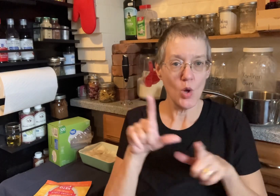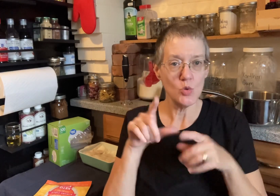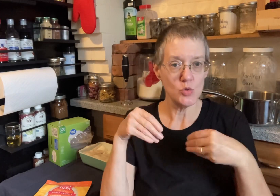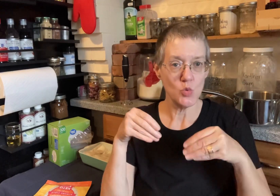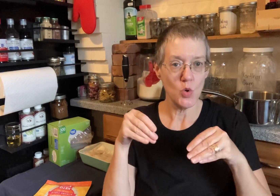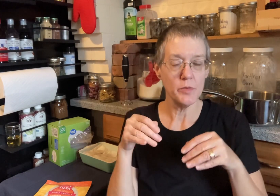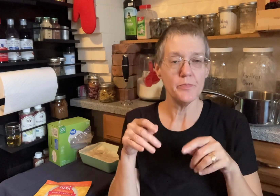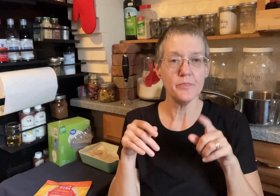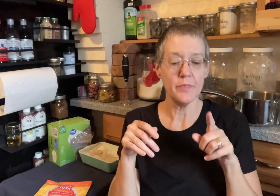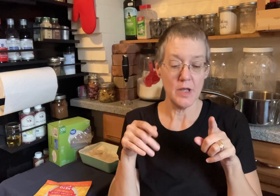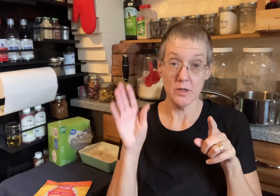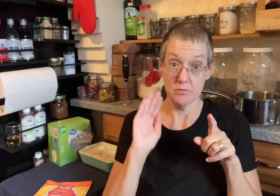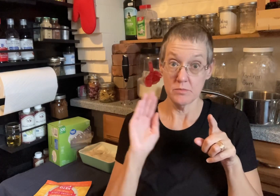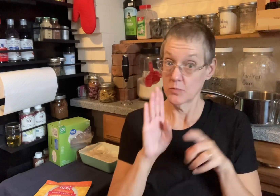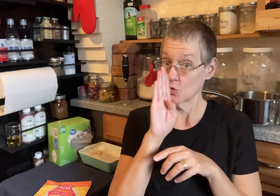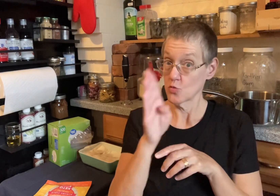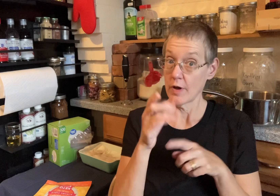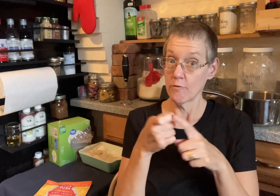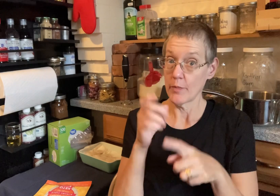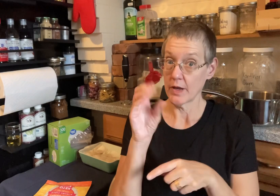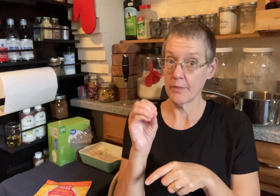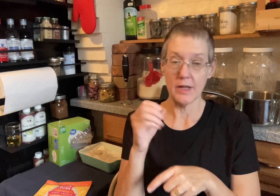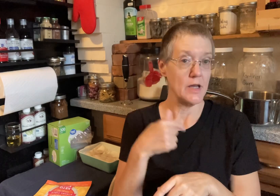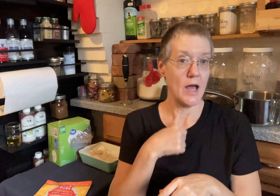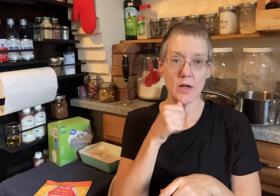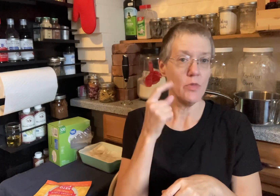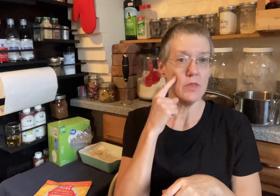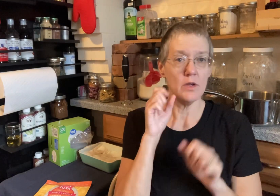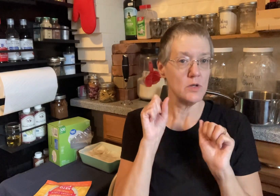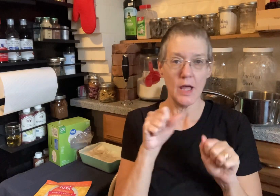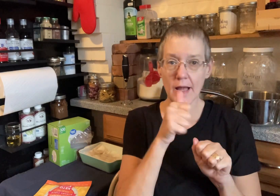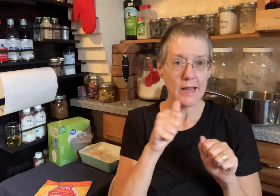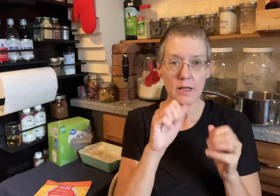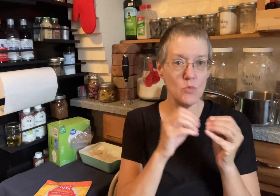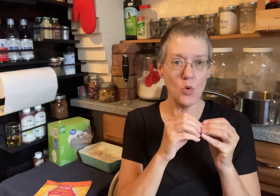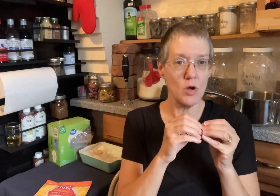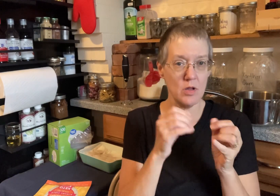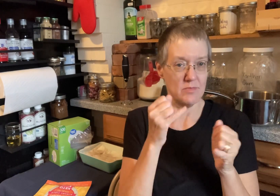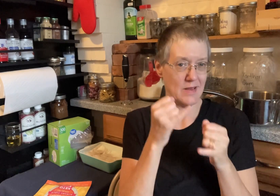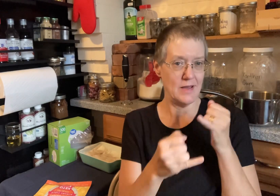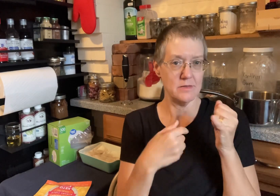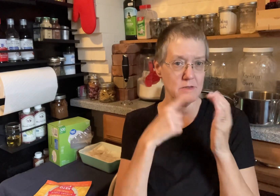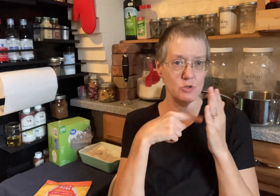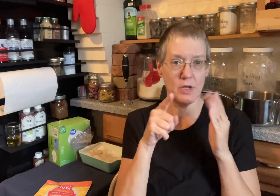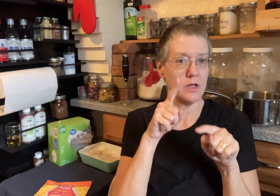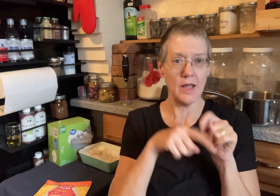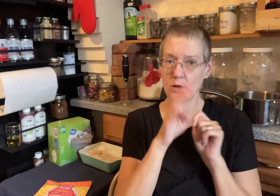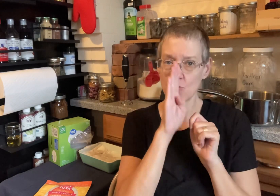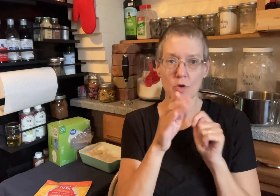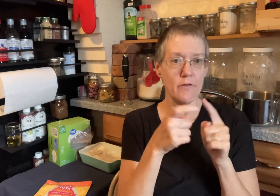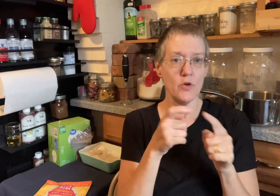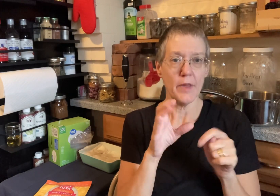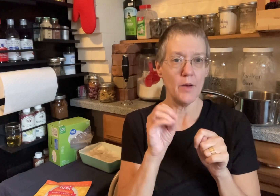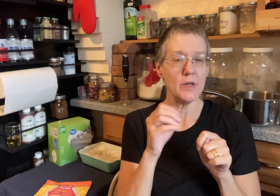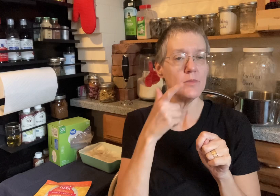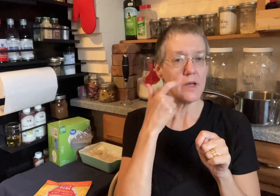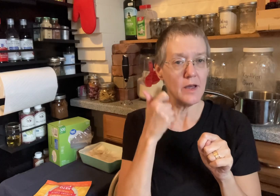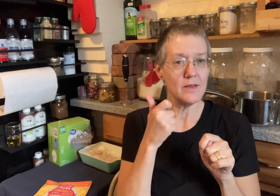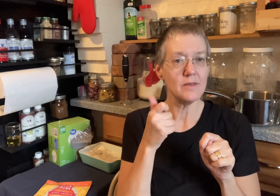The best is going to be to contact your local store. I used to be able to buy them straight from the company, but I don't think they're doing that anymore